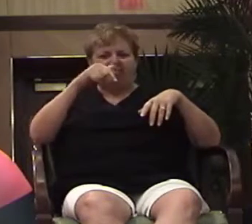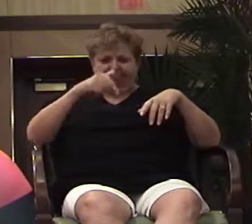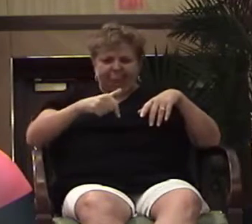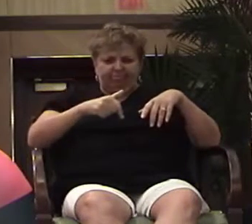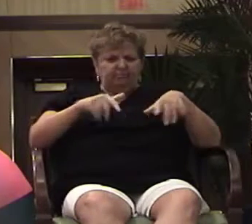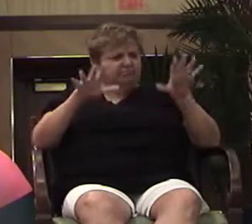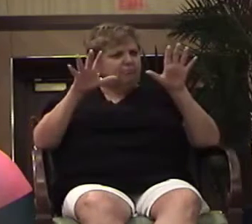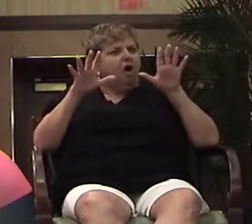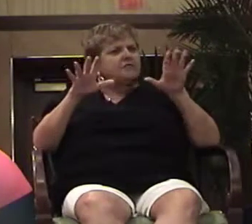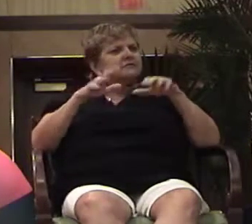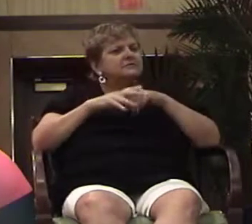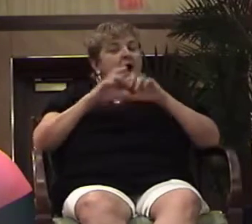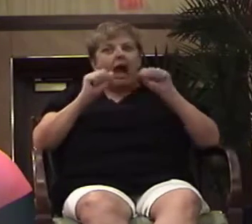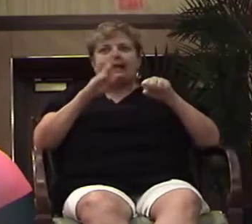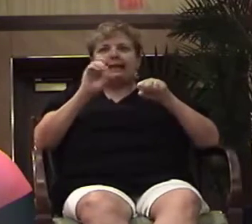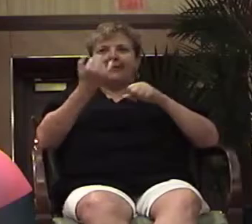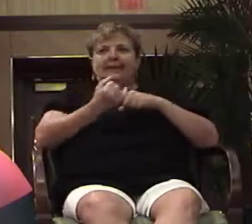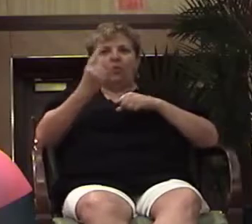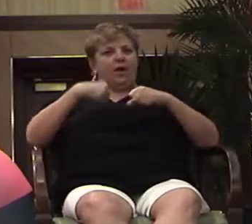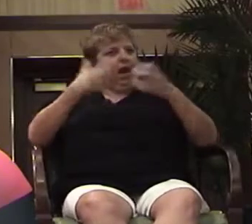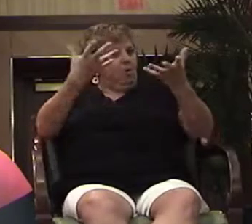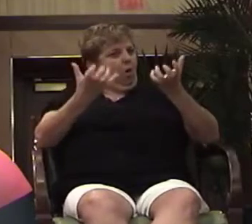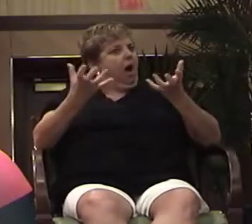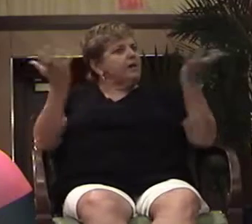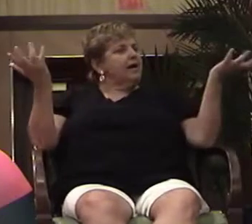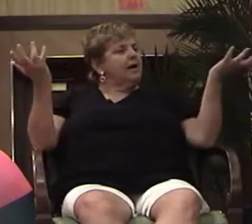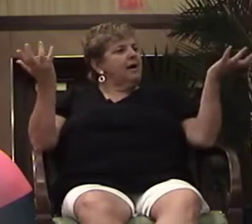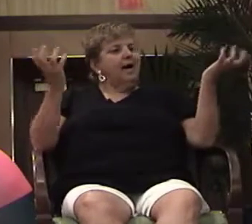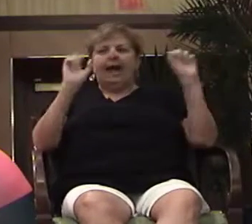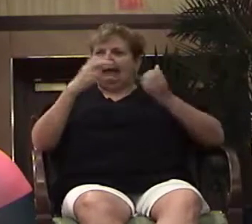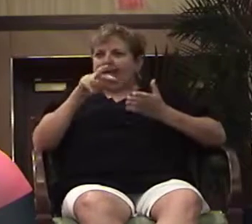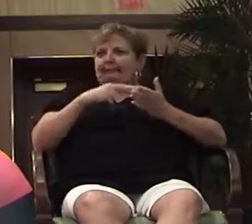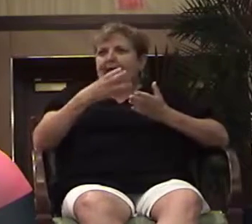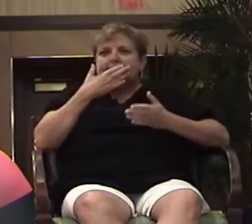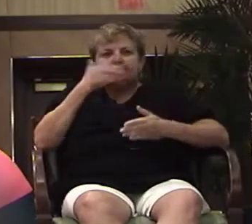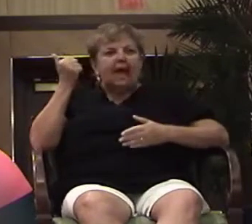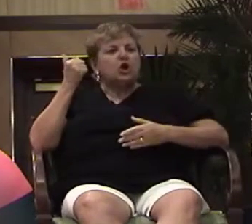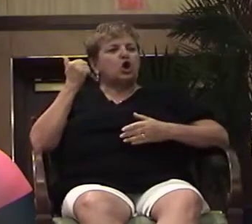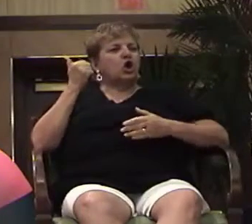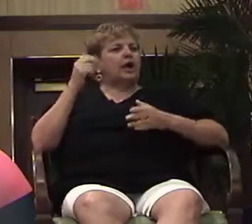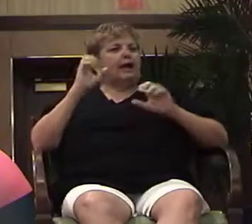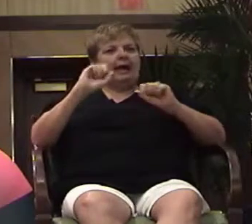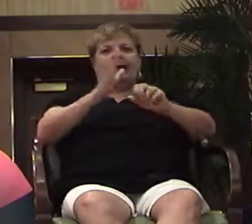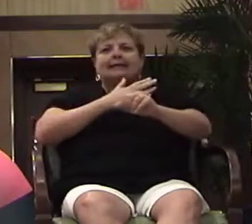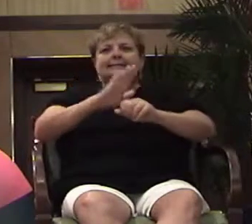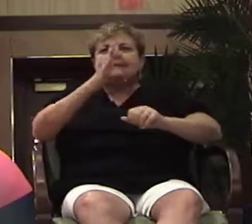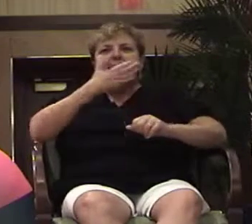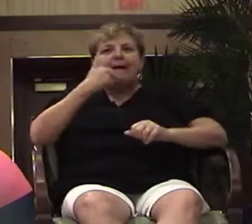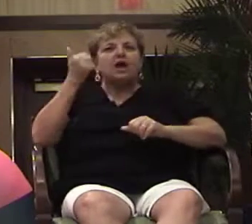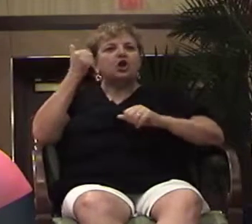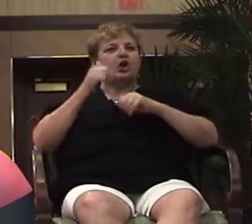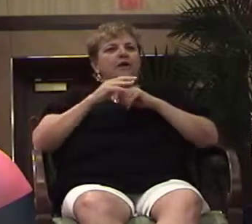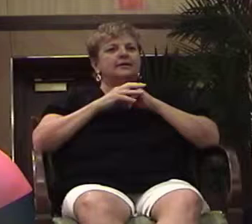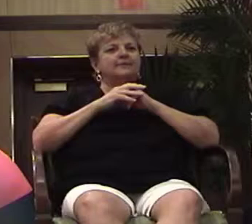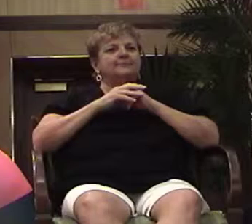I can be anybody I want to be. And I could dance better, and I could sing better, and I could